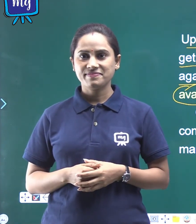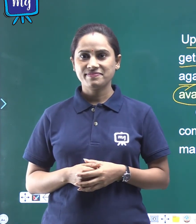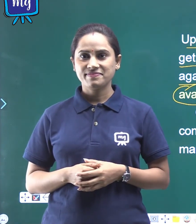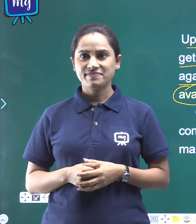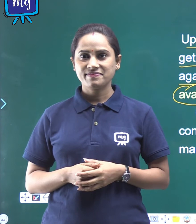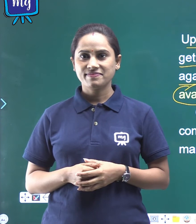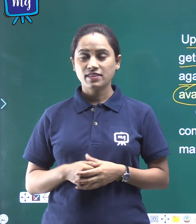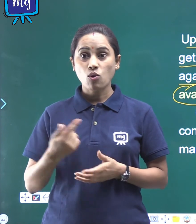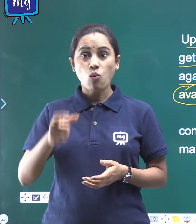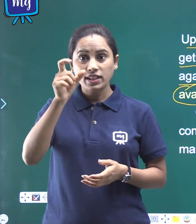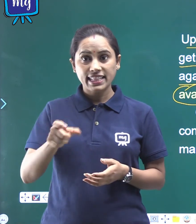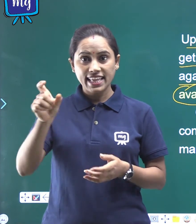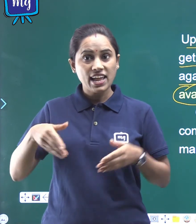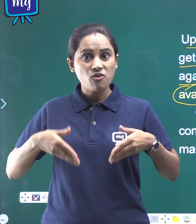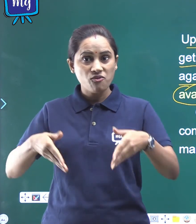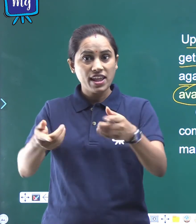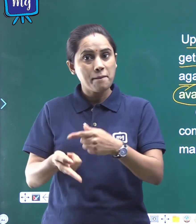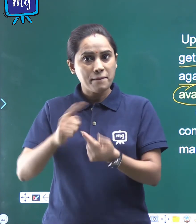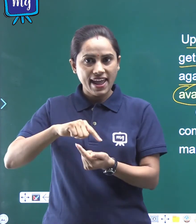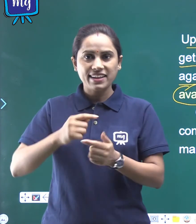On their way back,